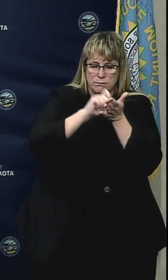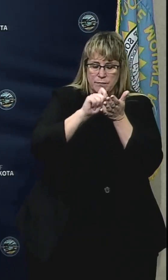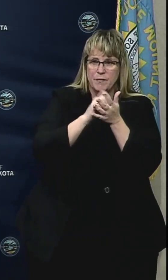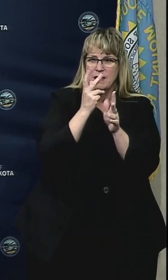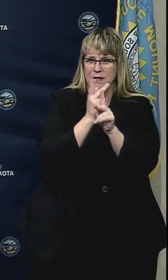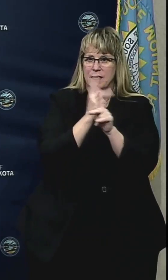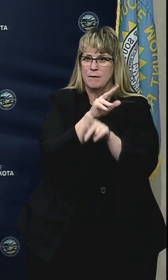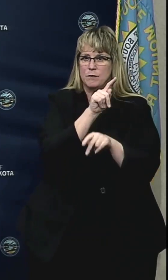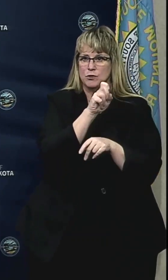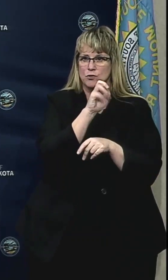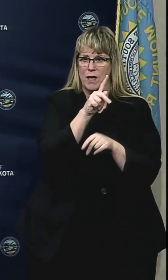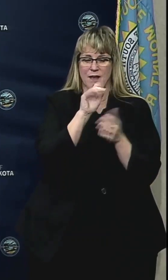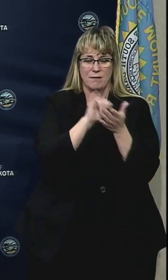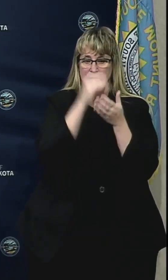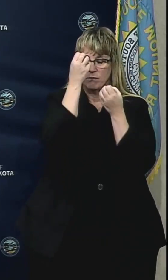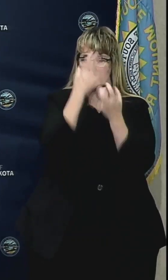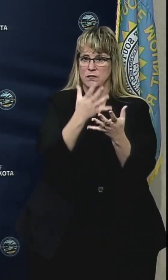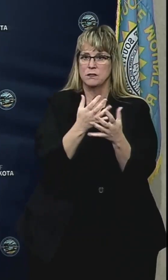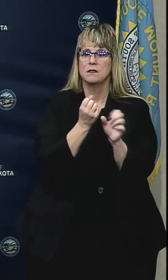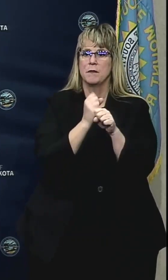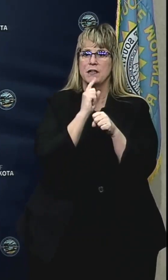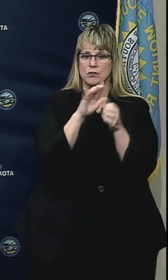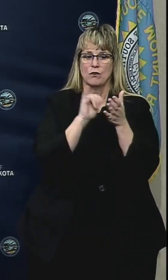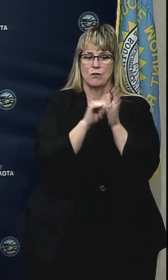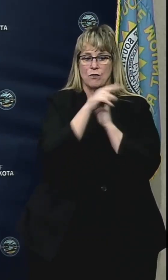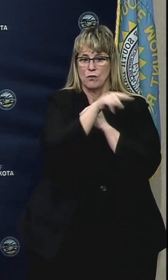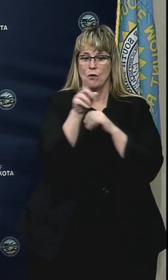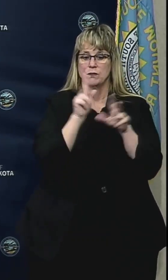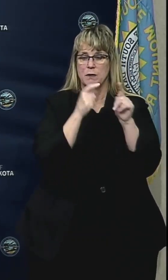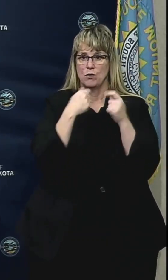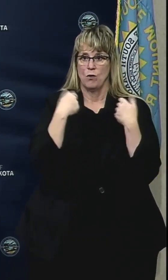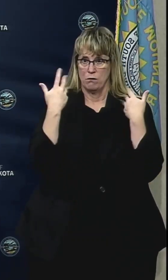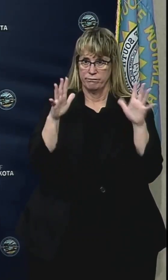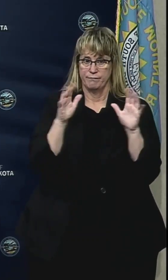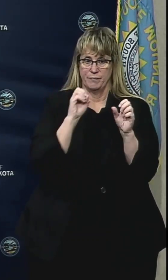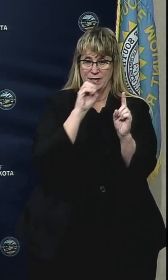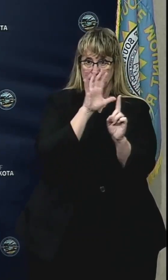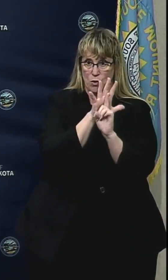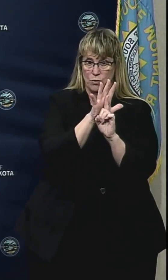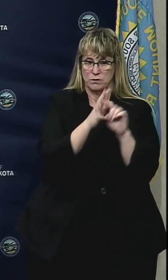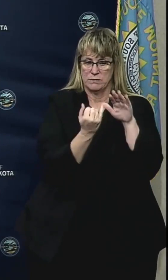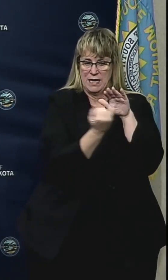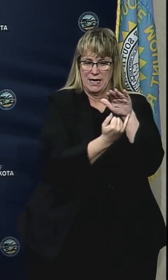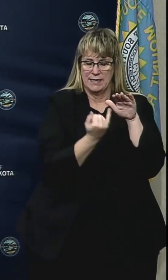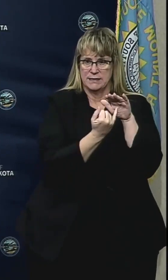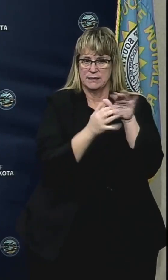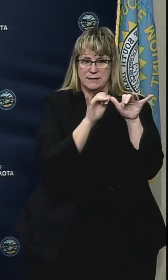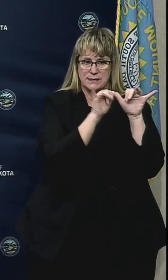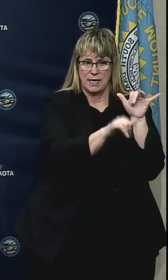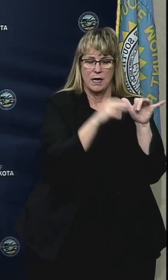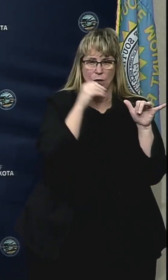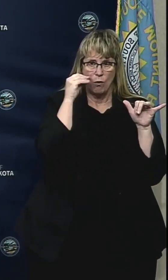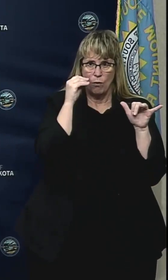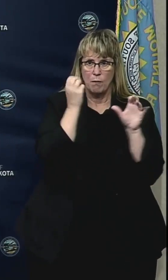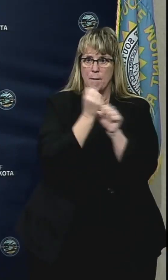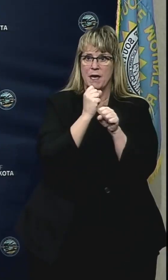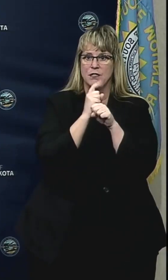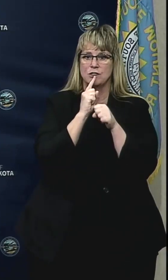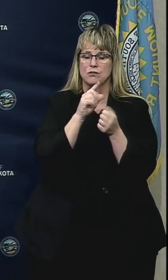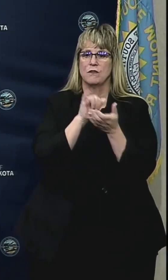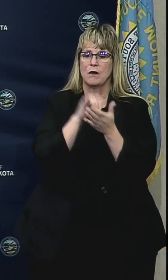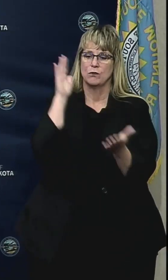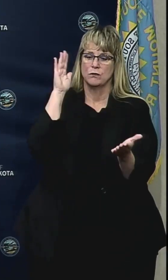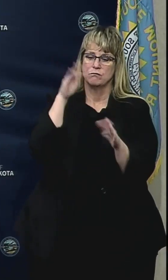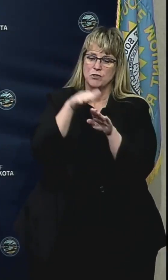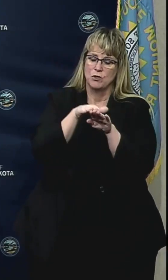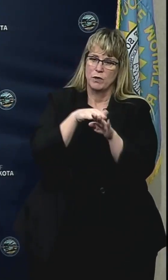keep track of all that data to make sure that we're isolating those who have been exposed and that they're taking precautions to make sure that we're slowing down the